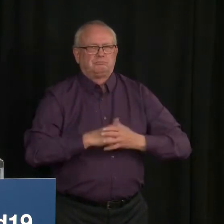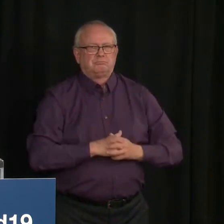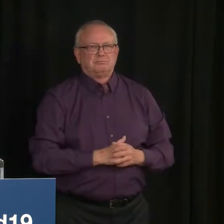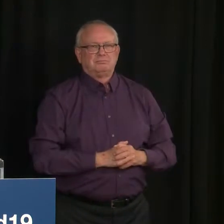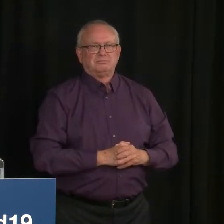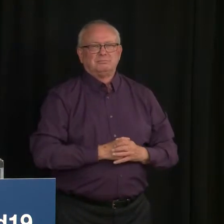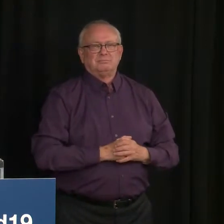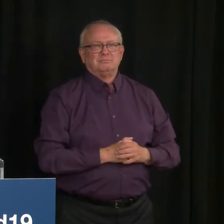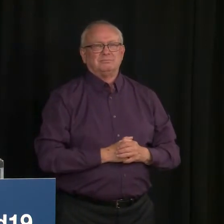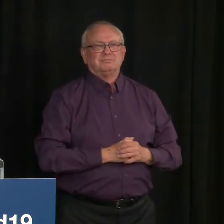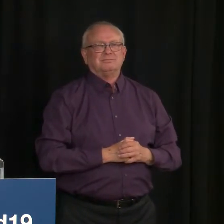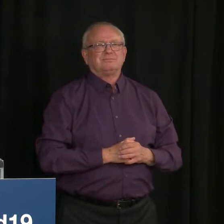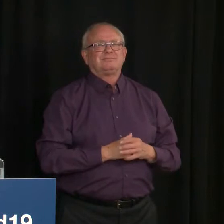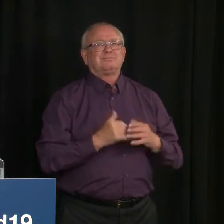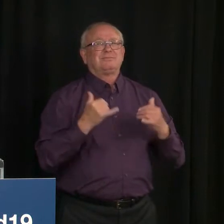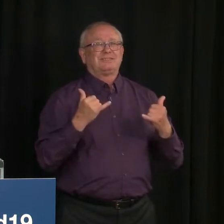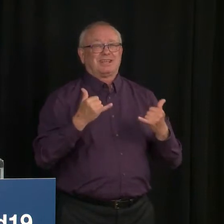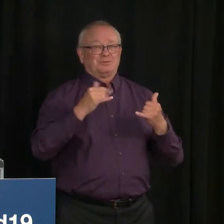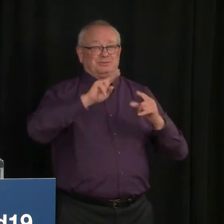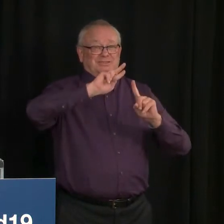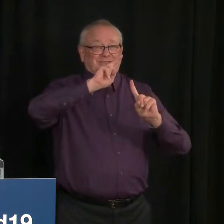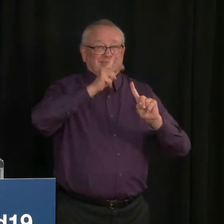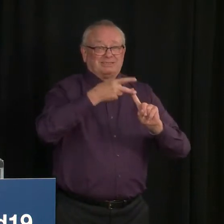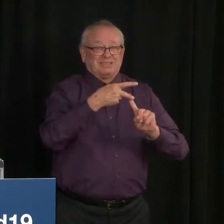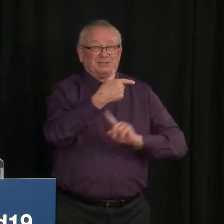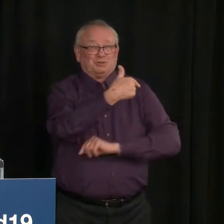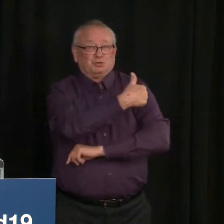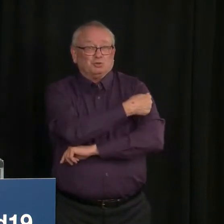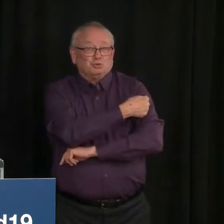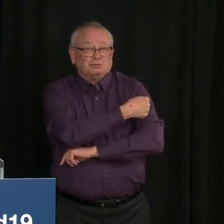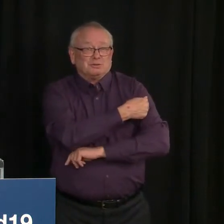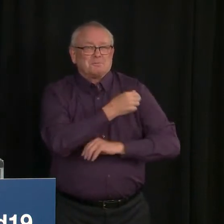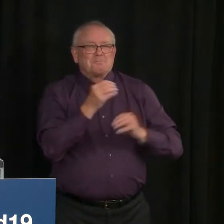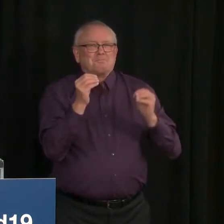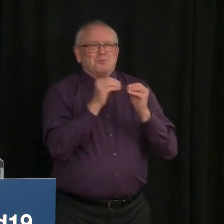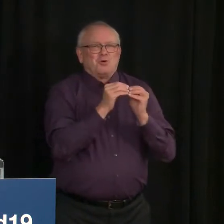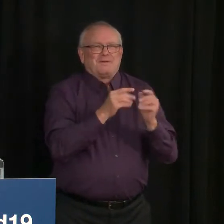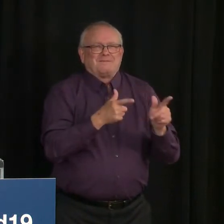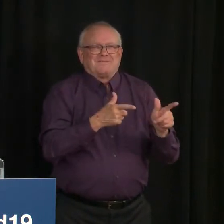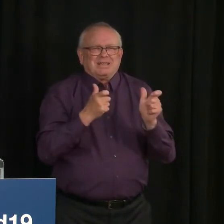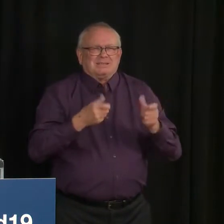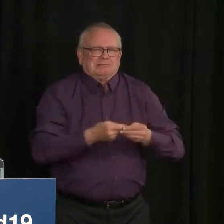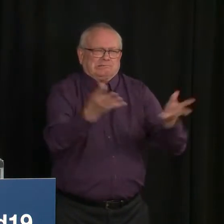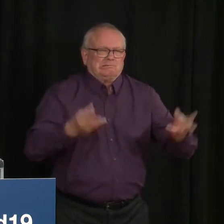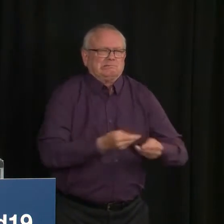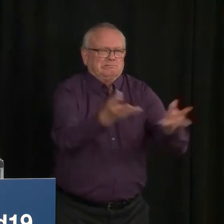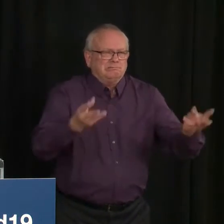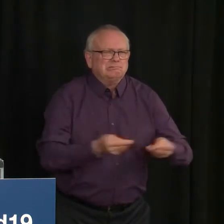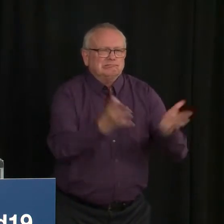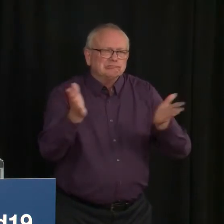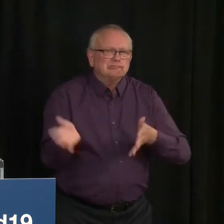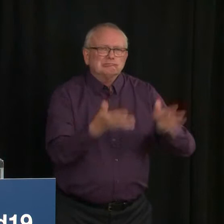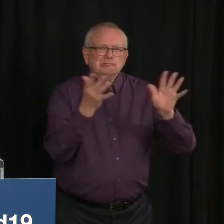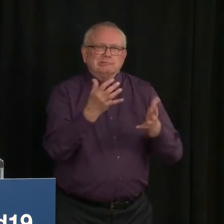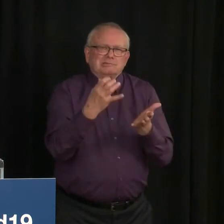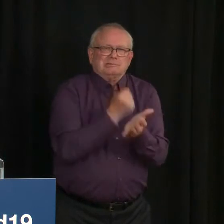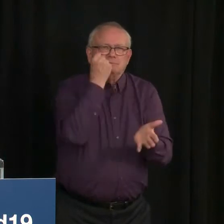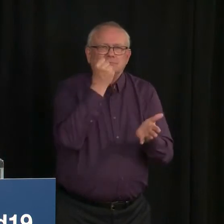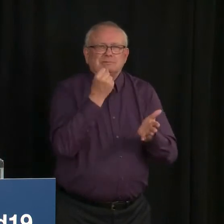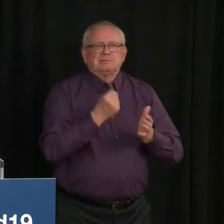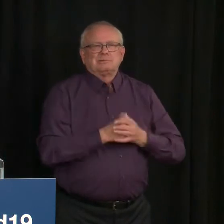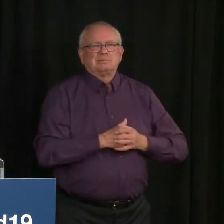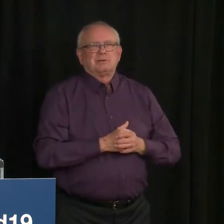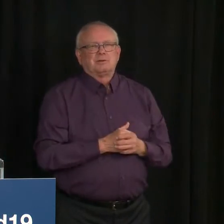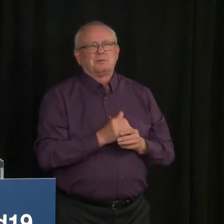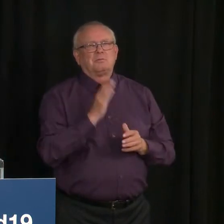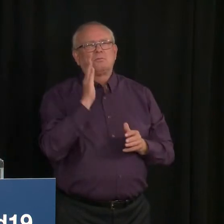rollout of second doses, and we are looking at whether we can accelerate this timeline even further. In the meantime, we are focused on